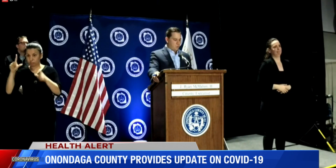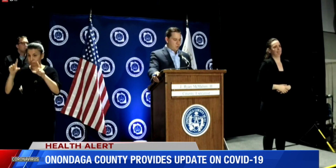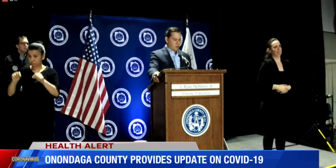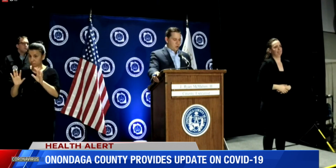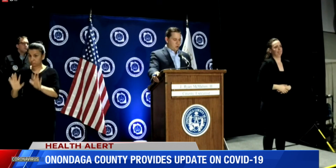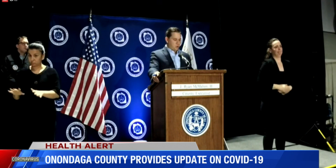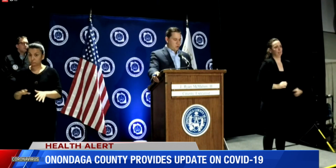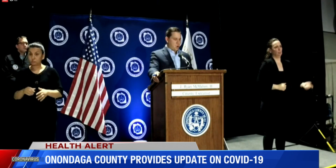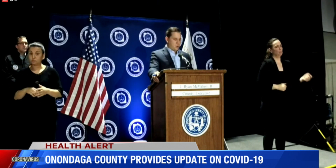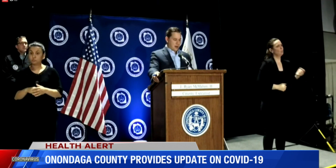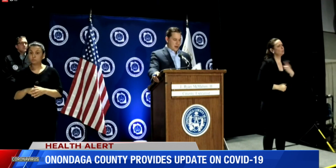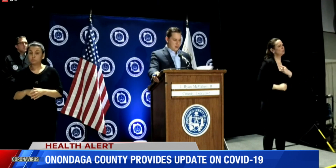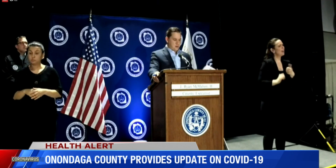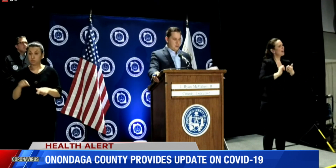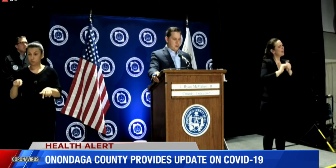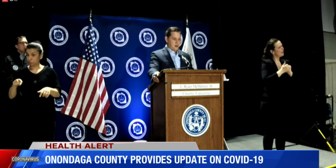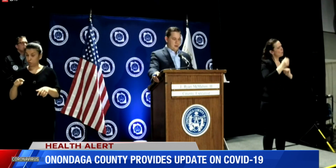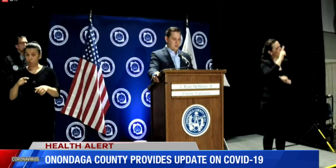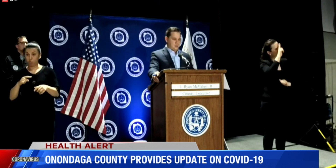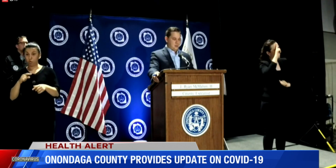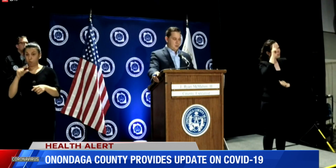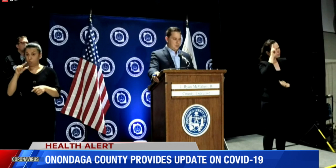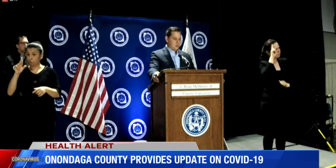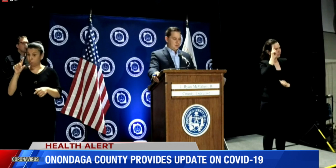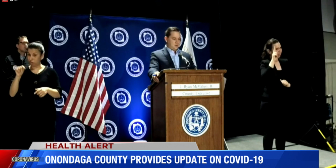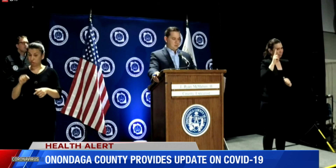now, we're okay.